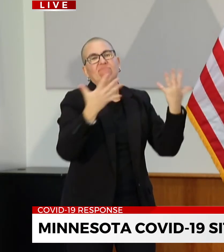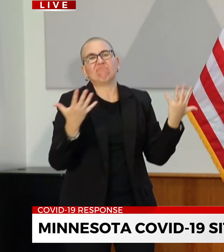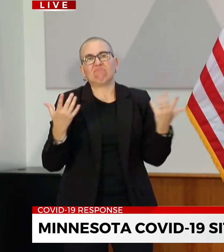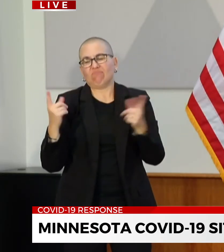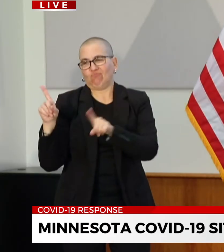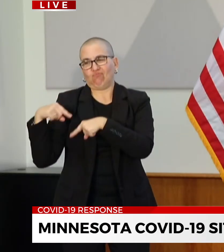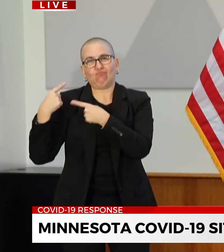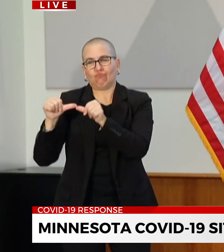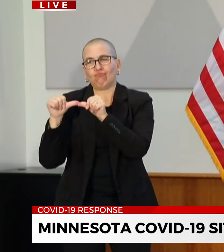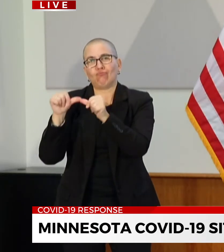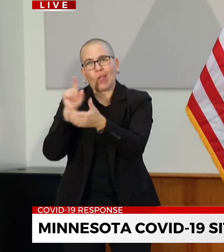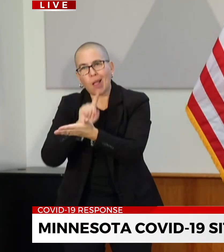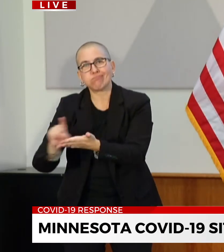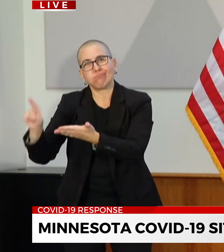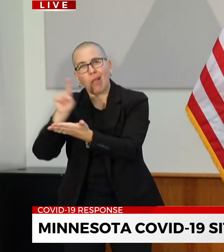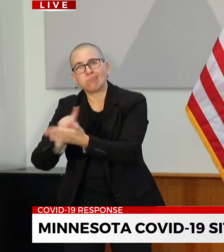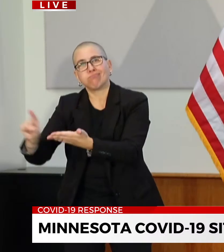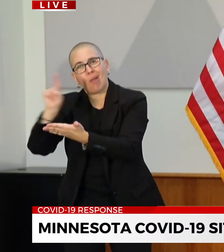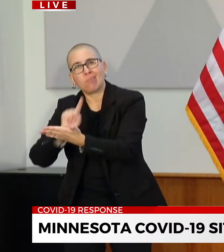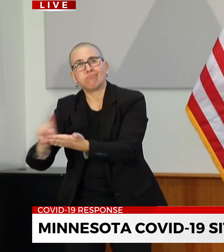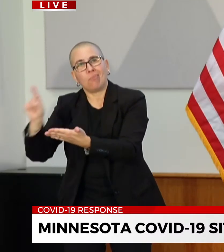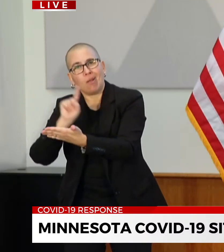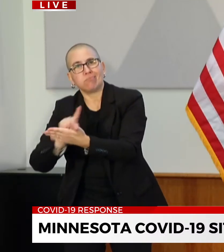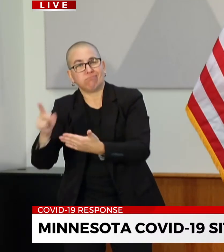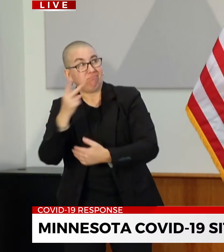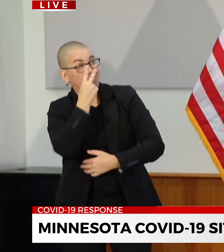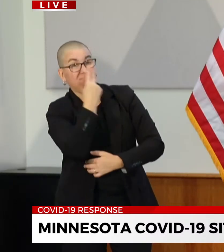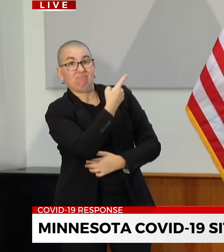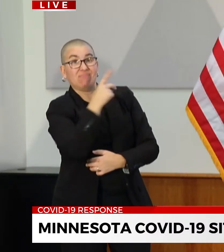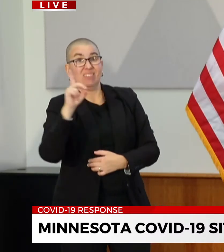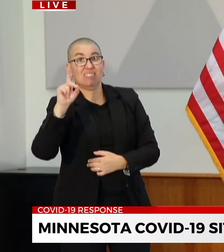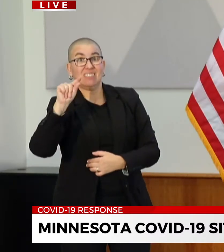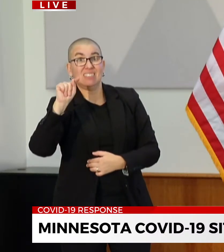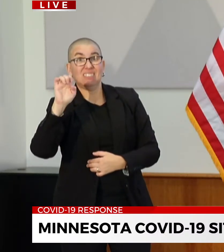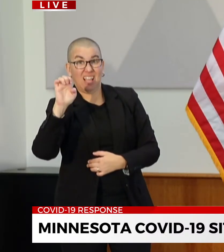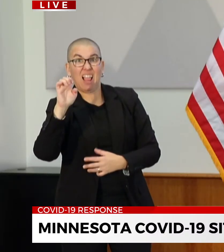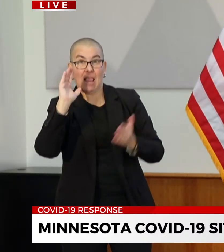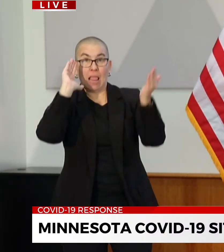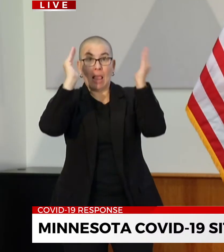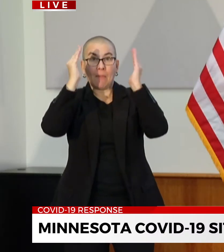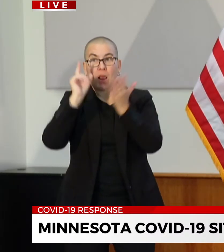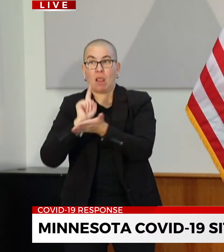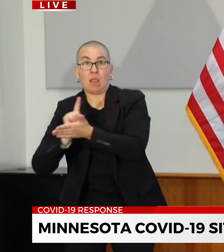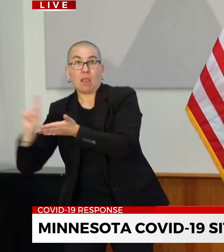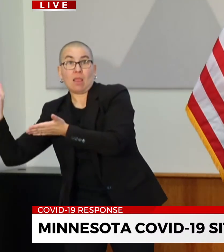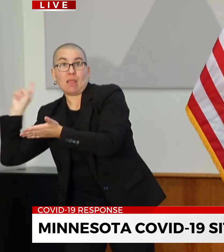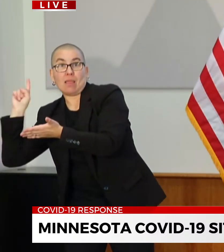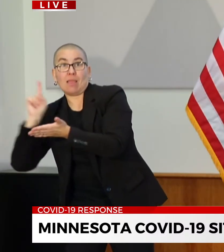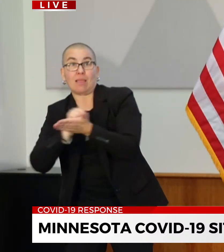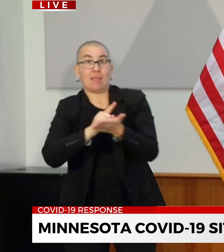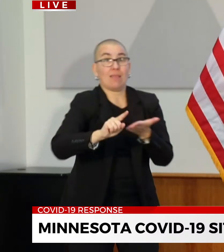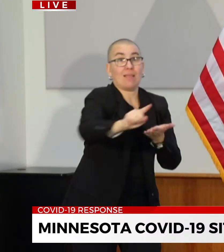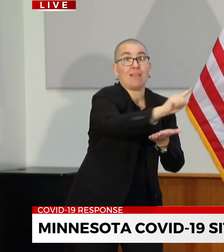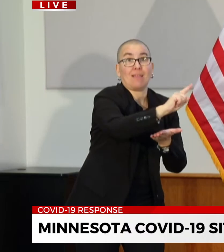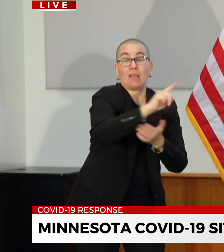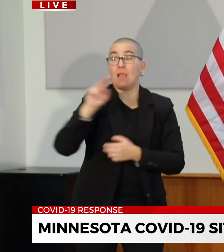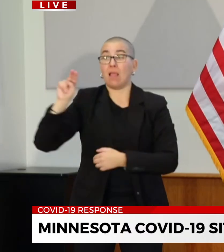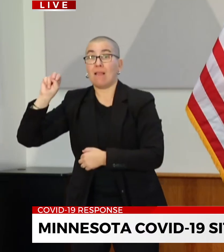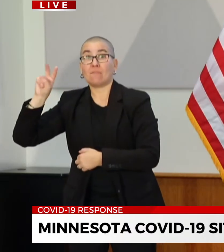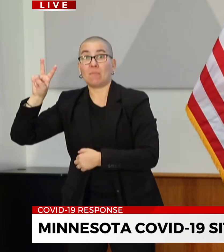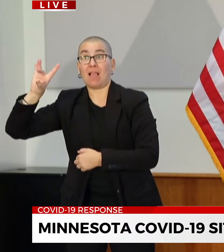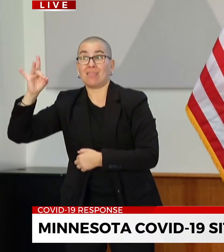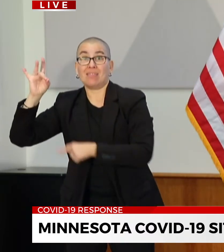we have complete data, so that's the week before the lag period, that's the week of November 8th through the 14th, we had